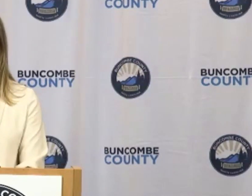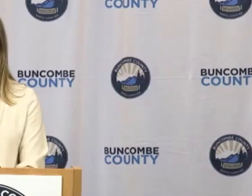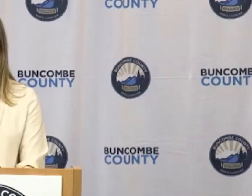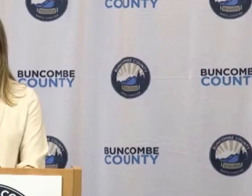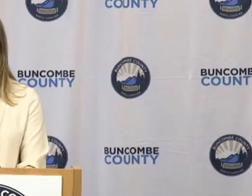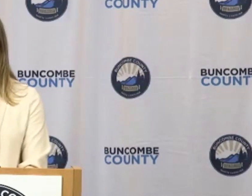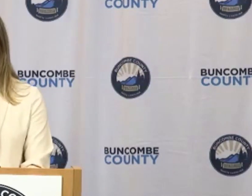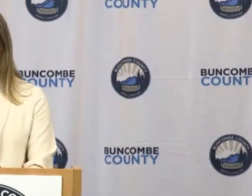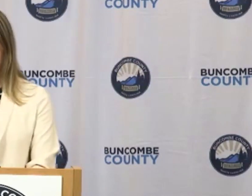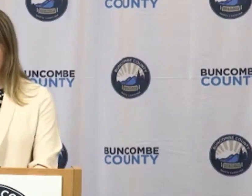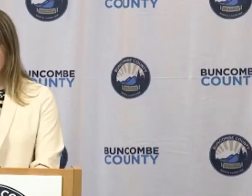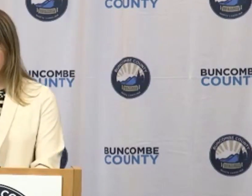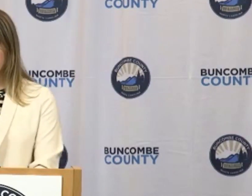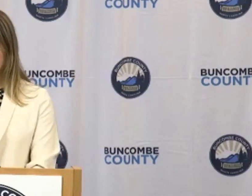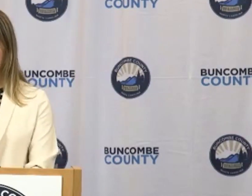at